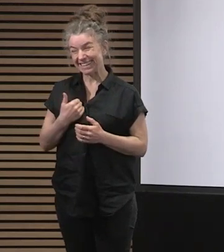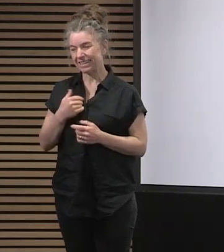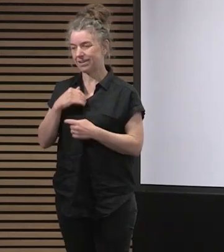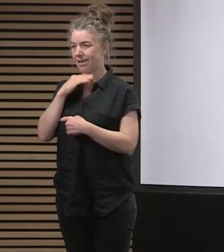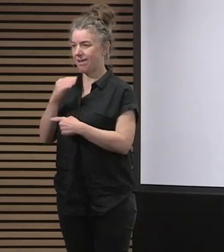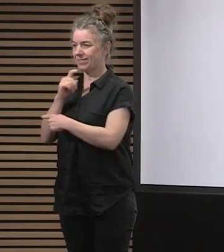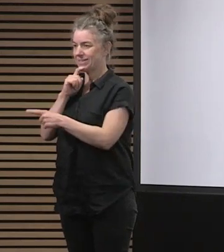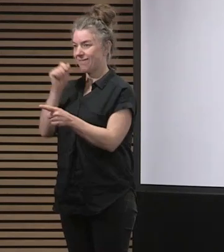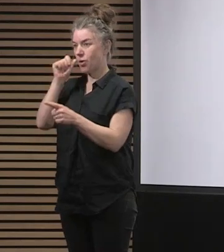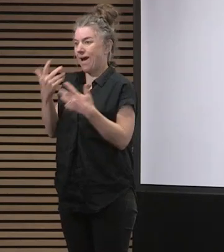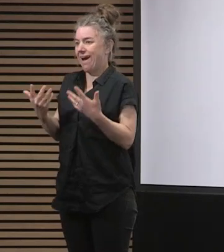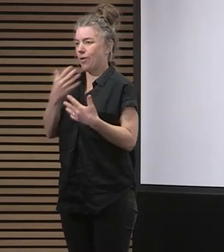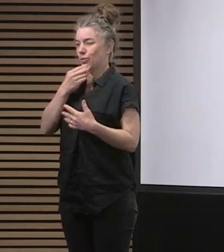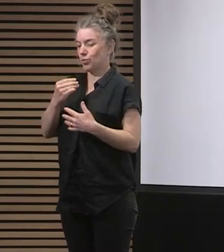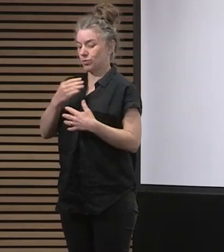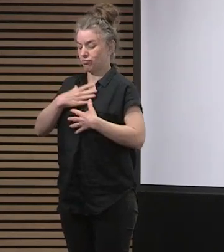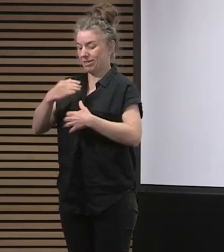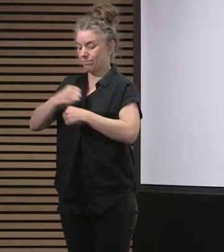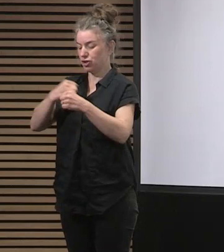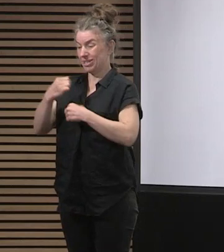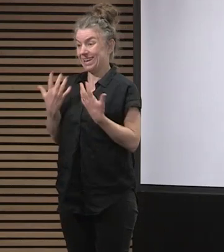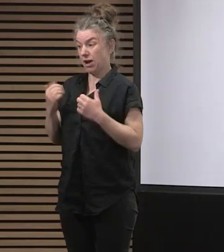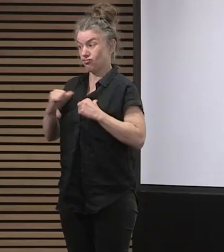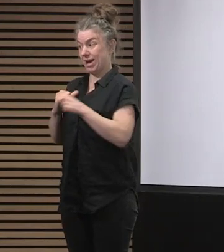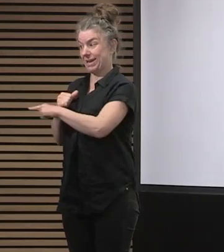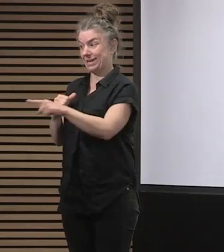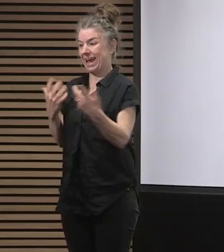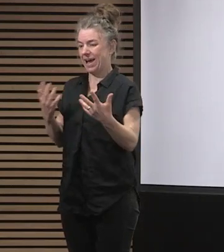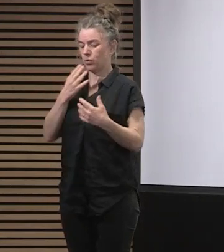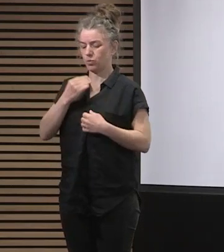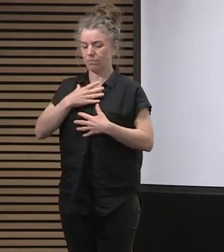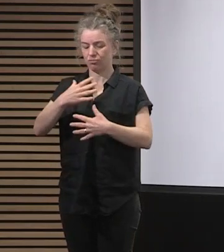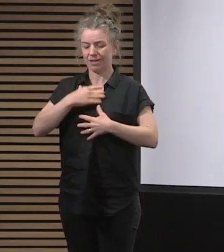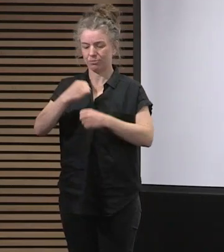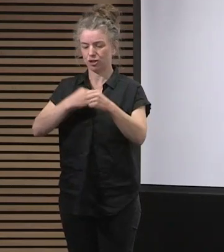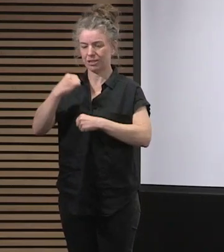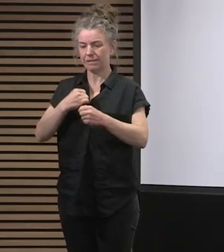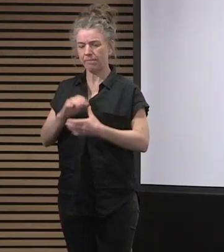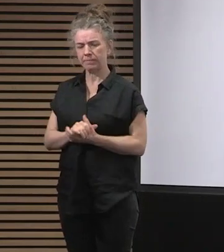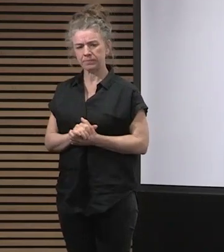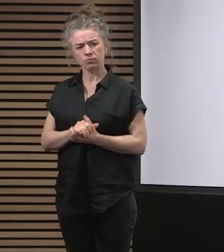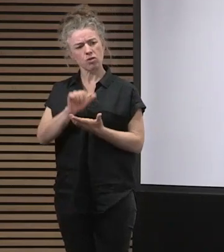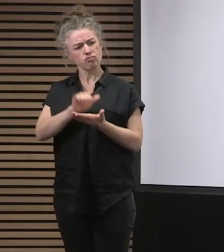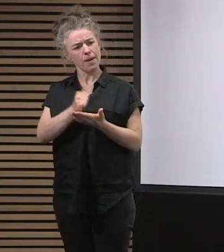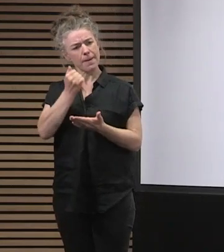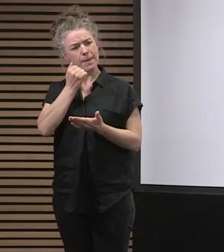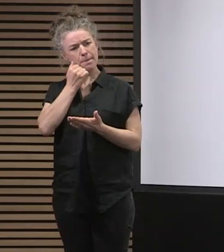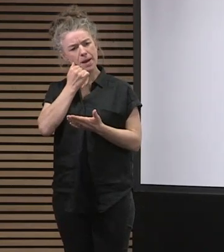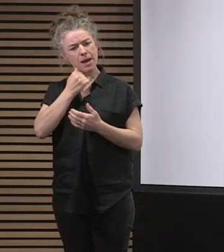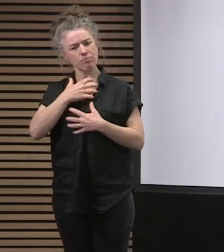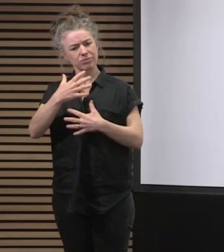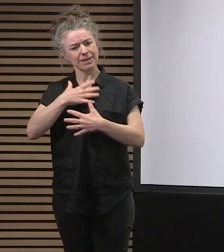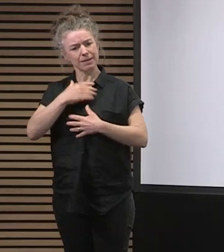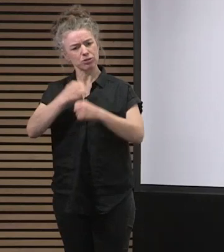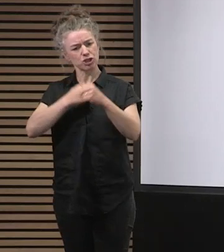that's training is happening now in our district health boards. How many more do we need to be safe and to be sure? Well, it depends on what